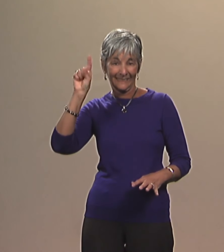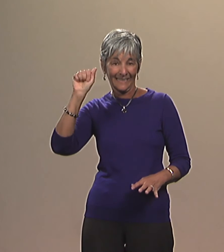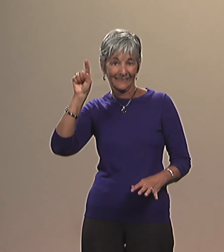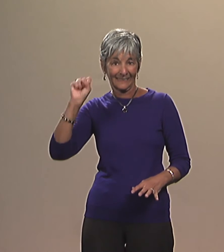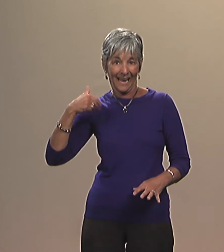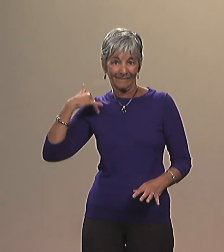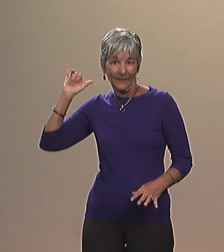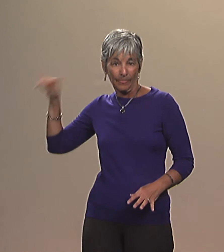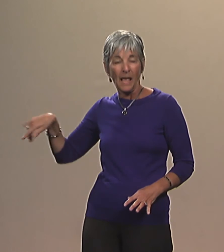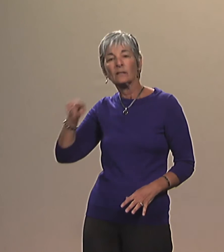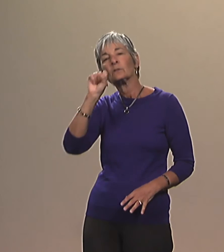this.